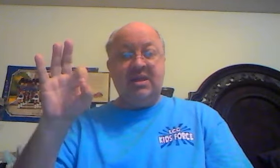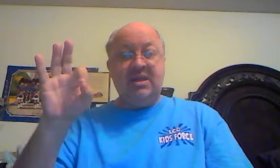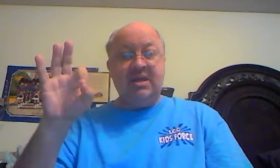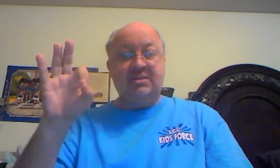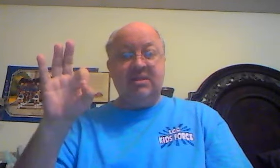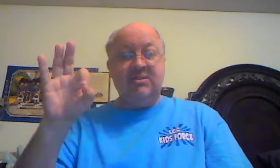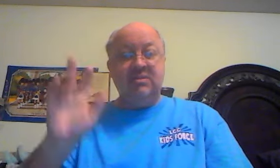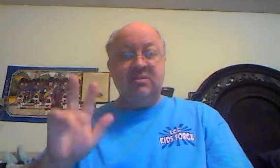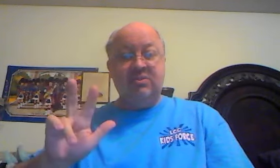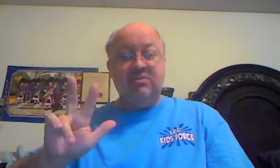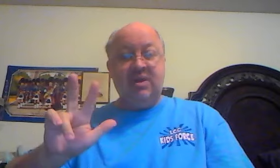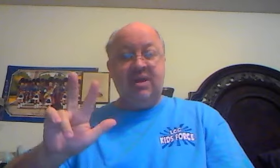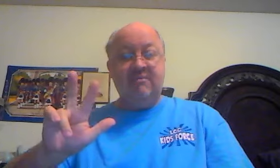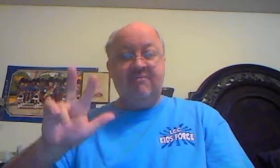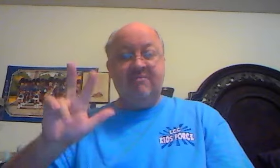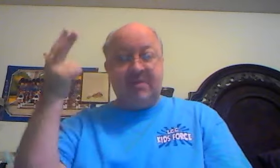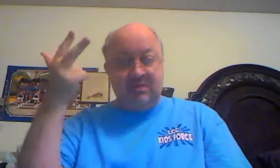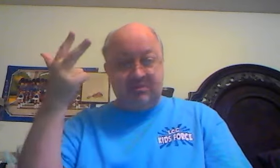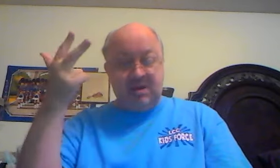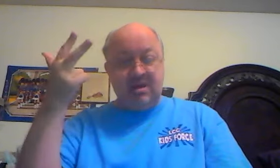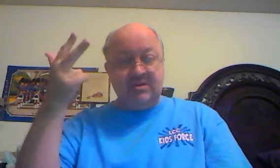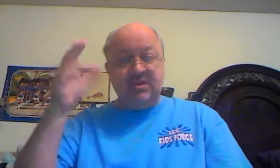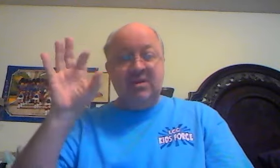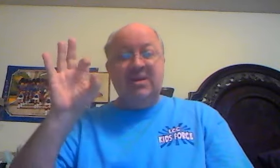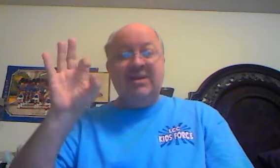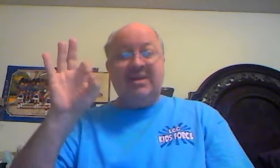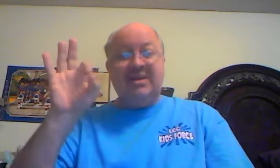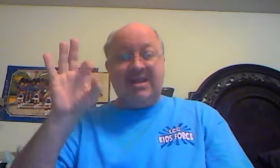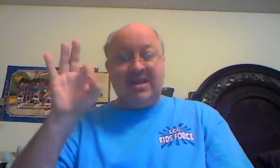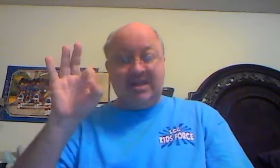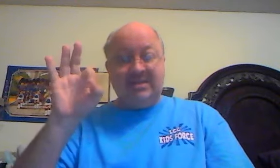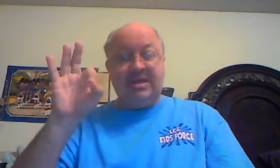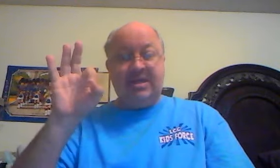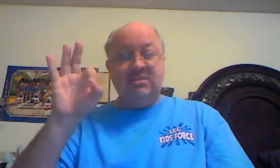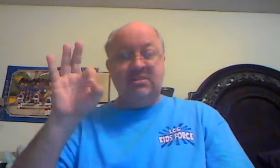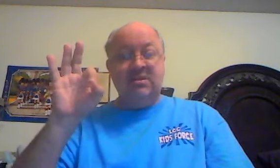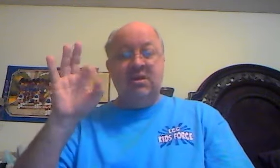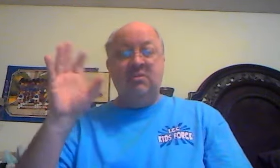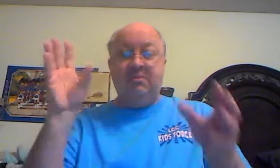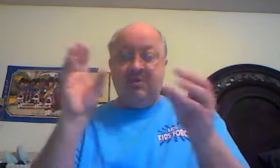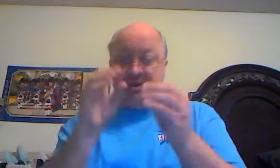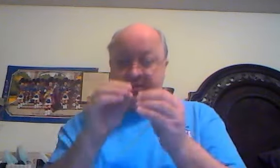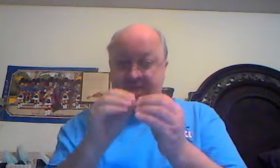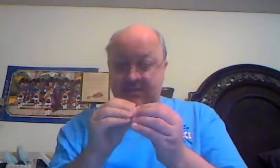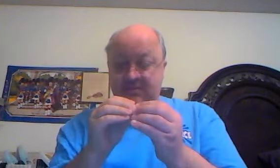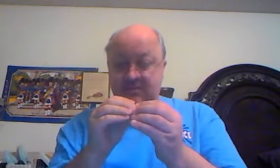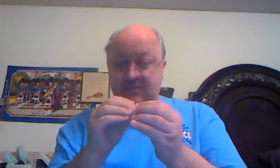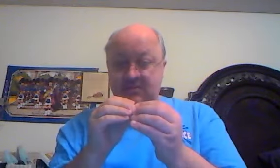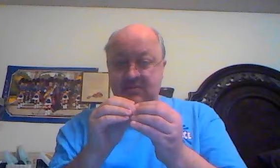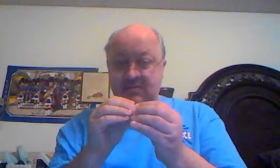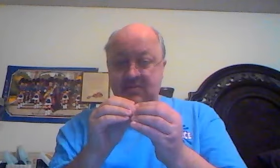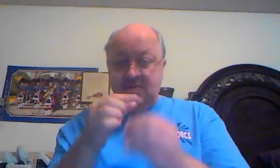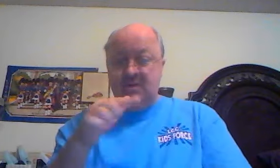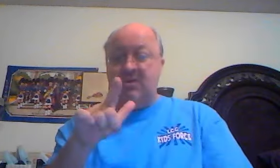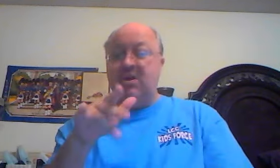$3.99. So 3, flip it, $3.99. When we put it all together, the